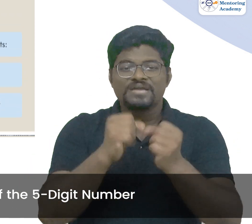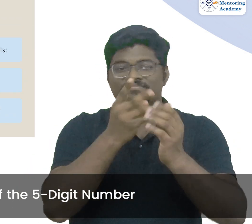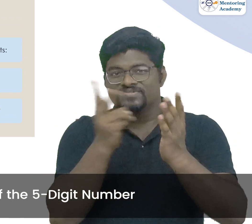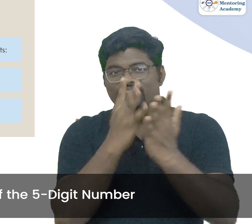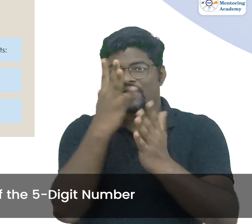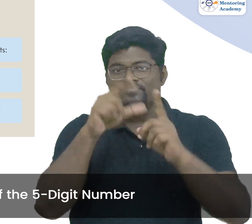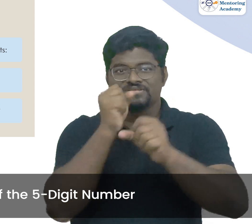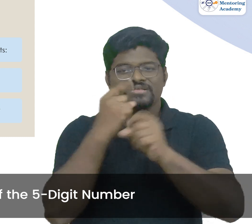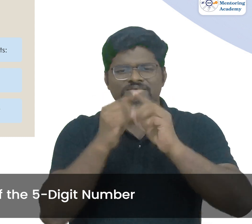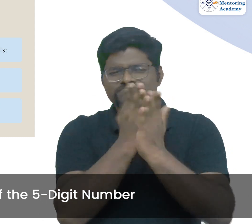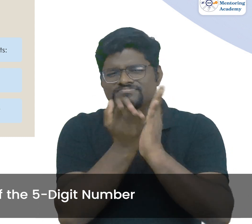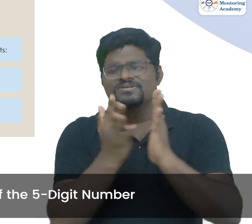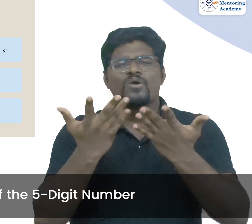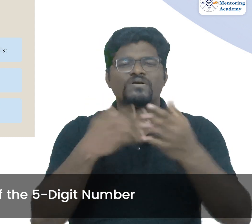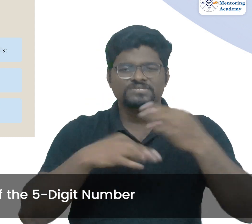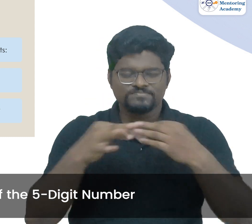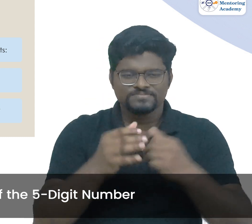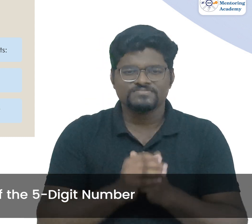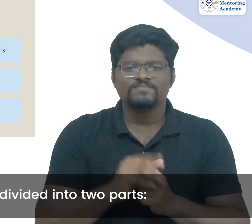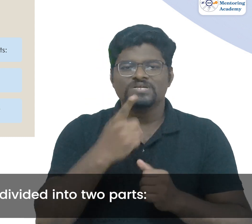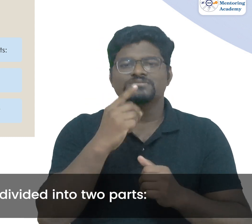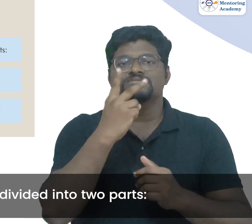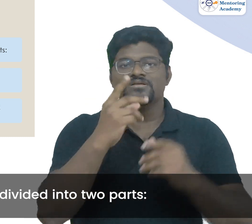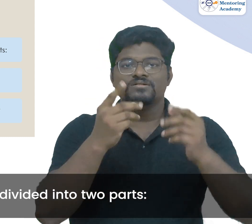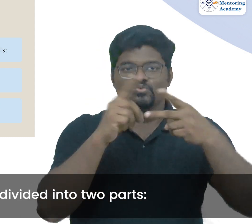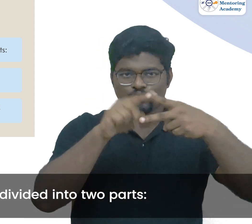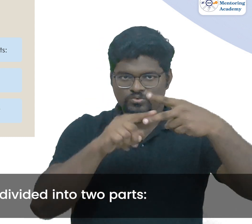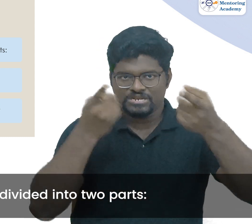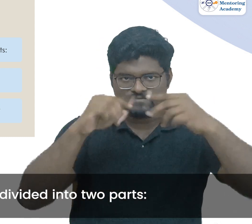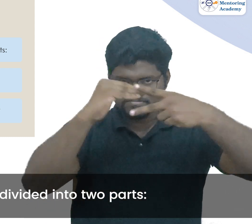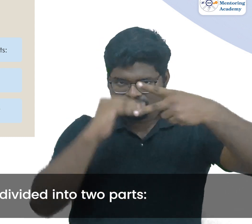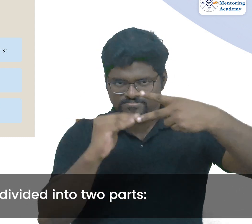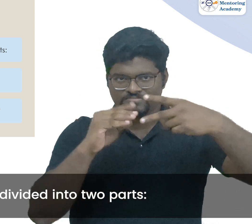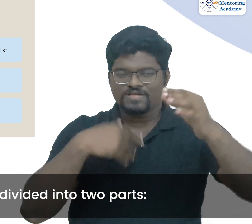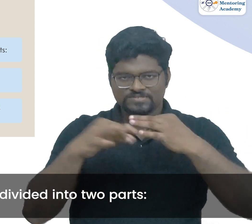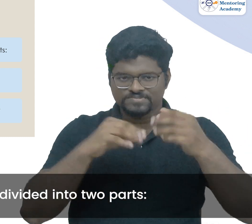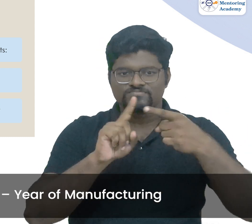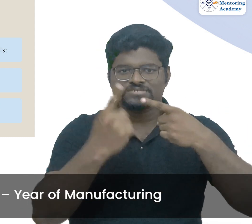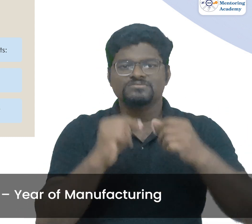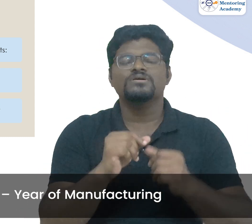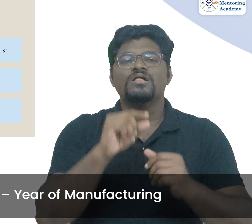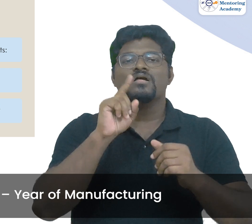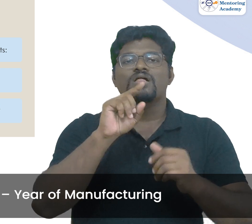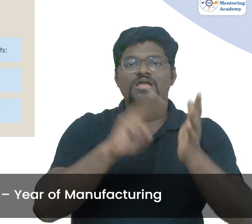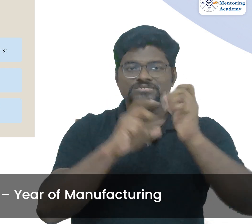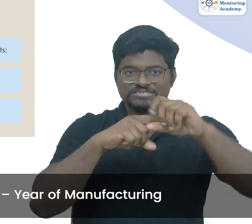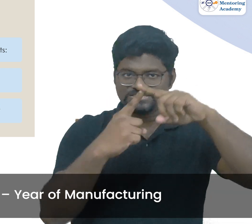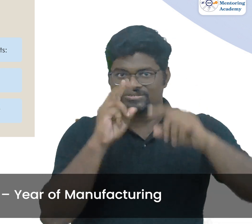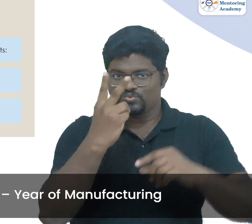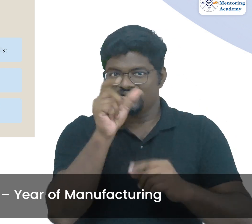Breakdown of the 5-digit number. The number is divided into two parts. 1. Next to